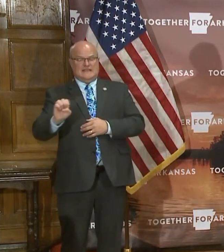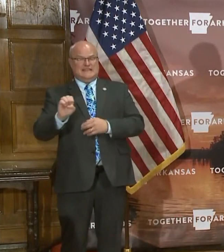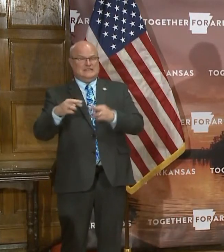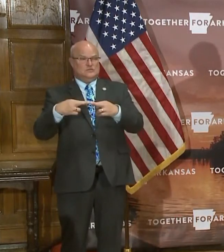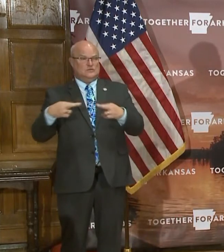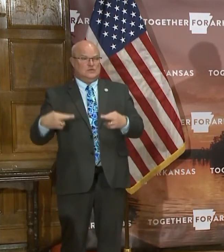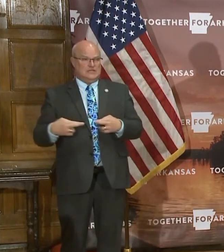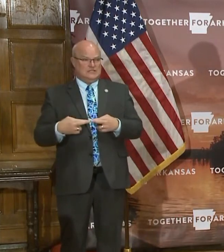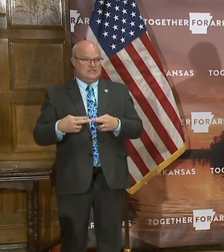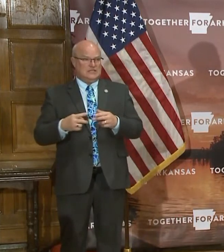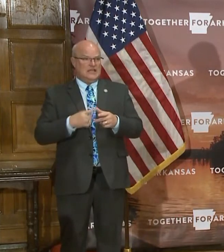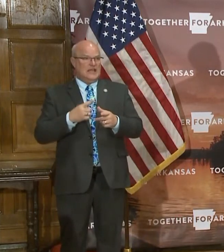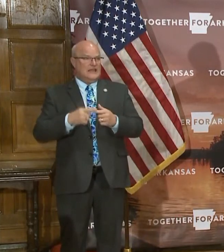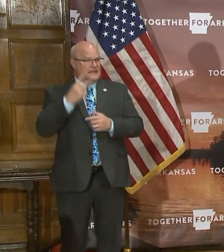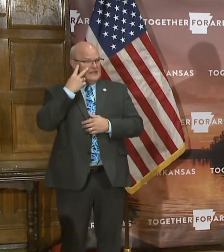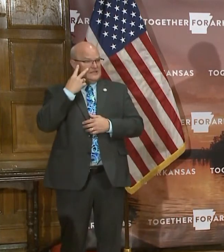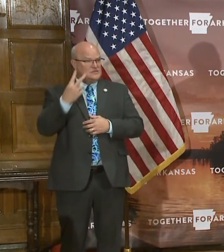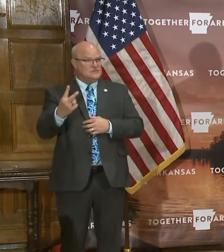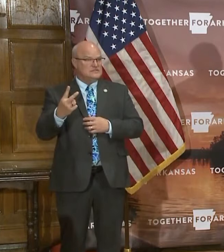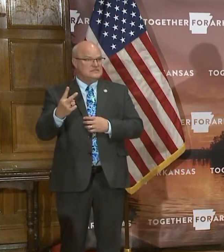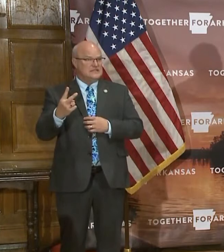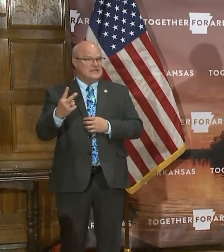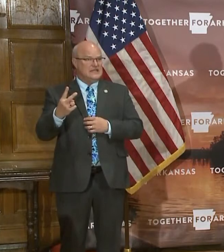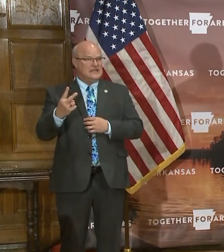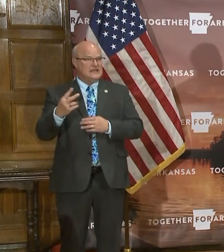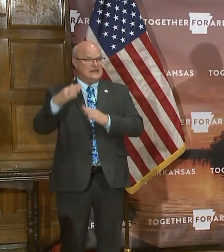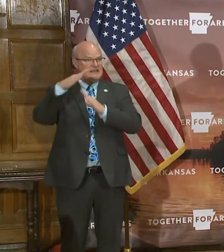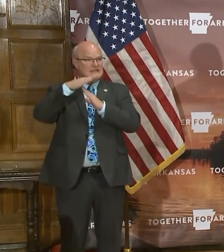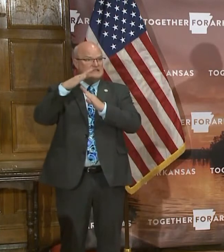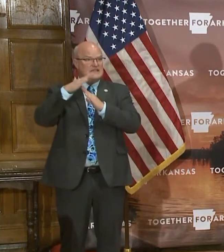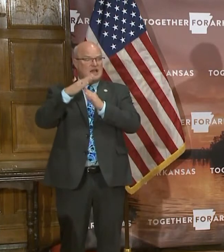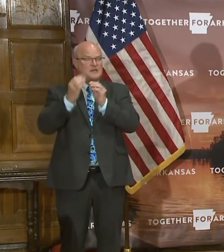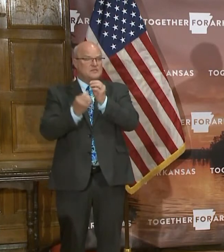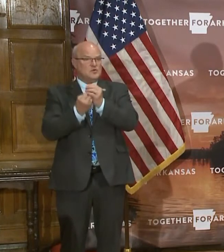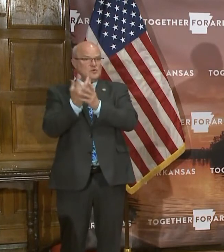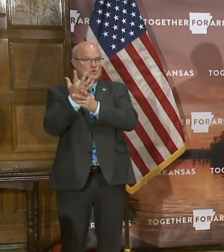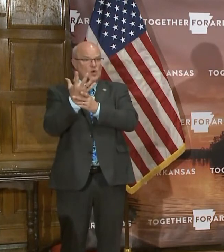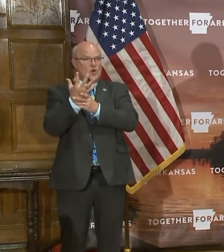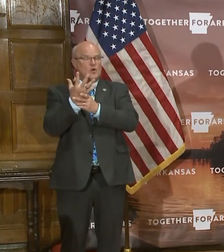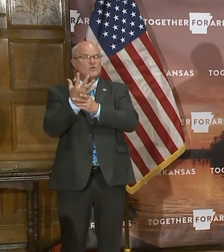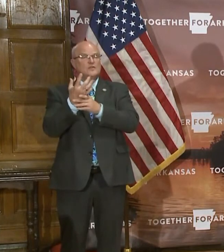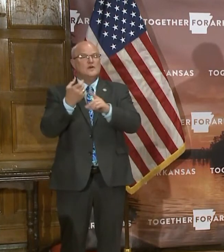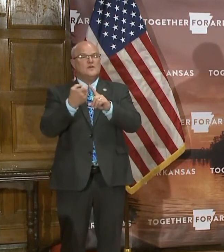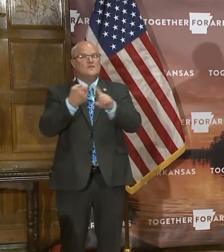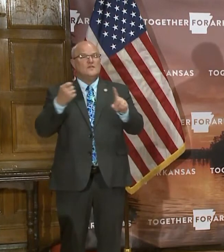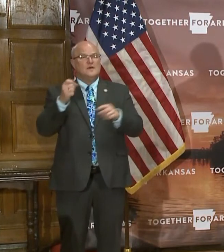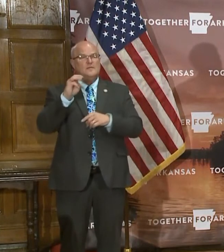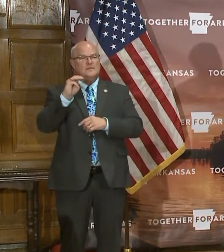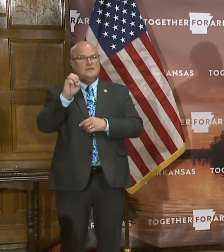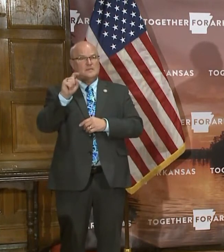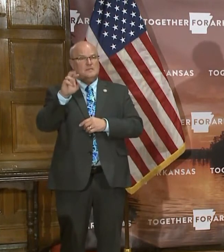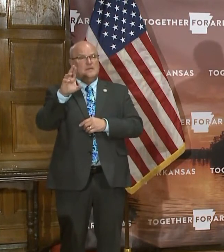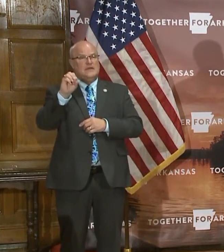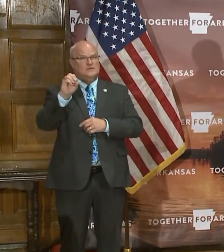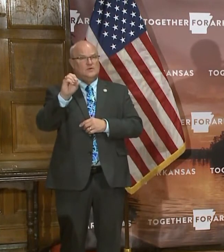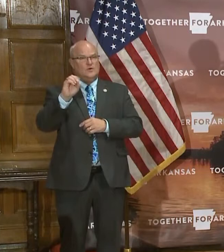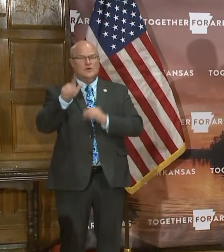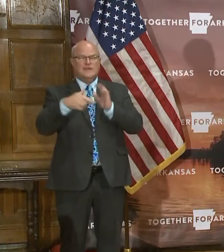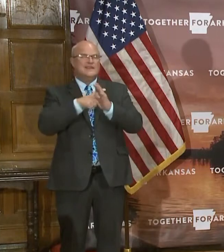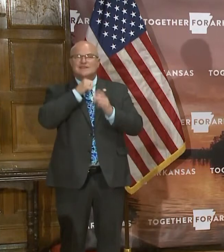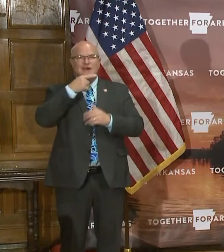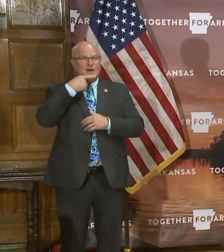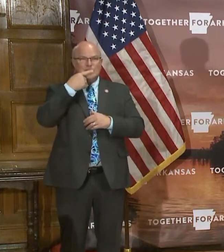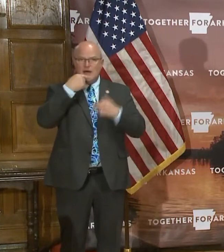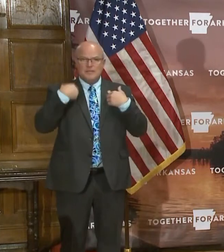region. And then you see up the top the growth trend at the metro. And these are not the